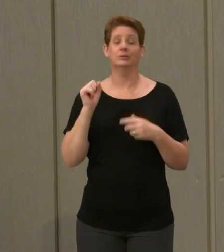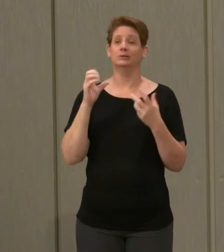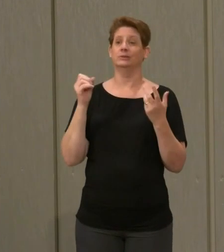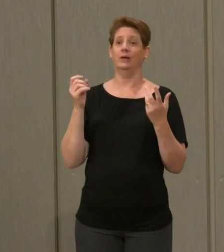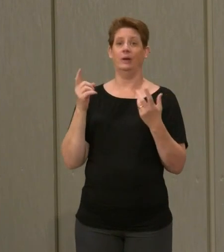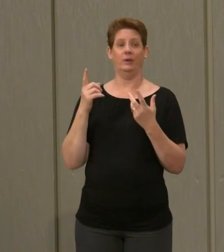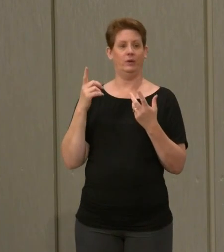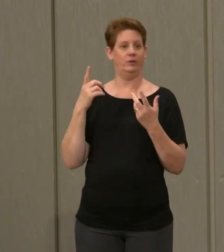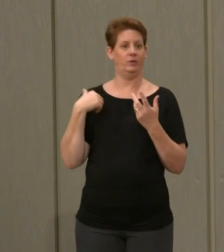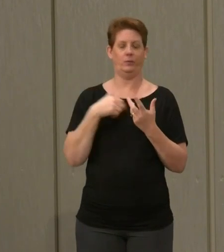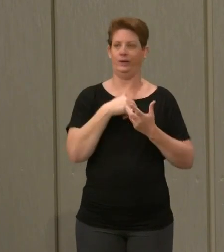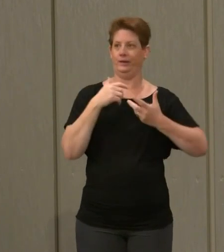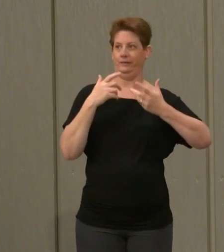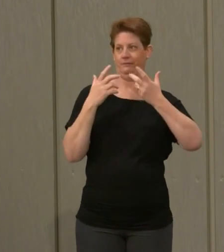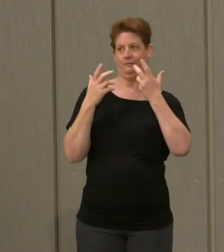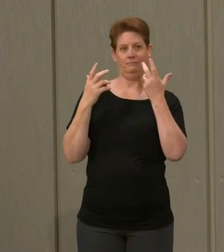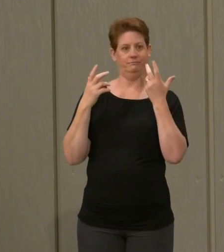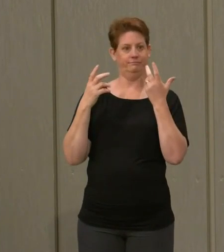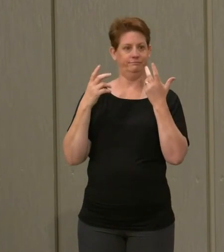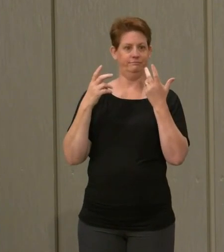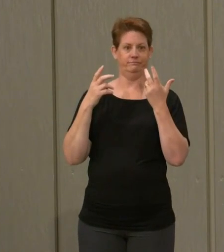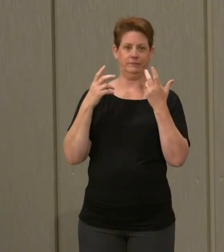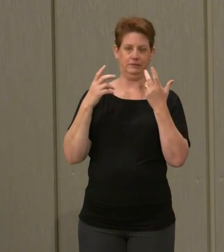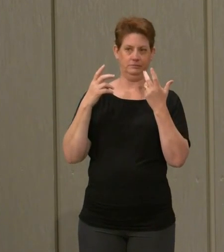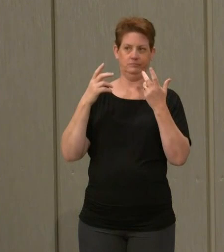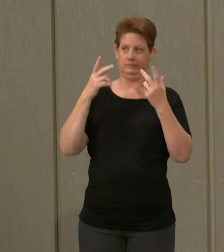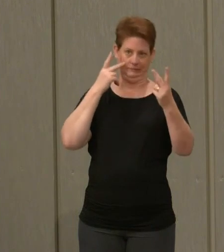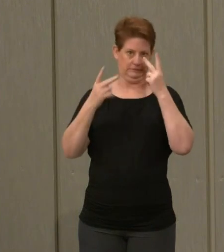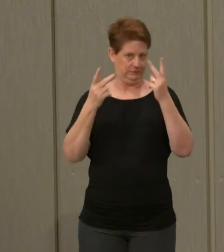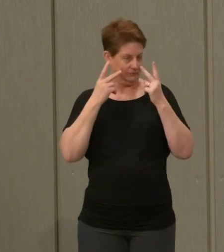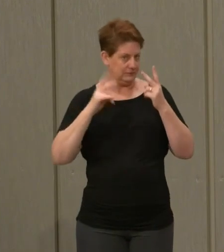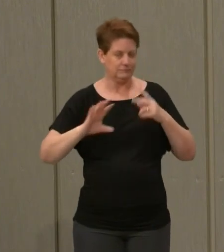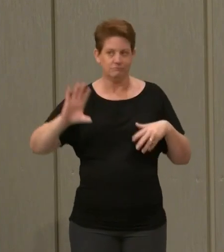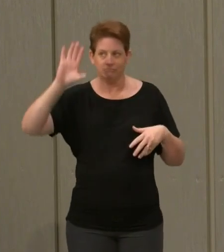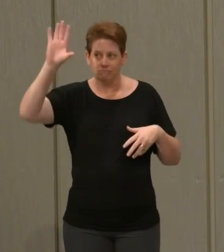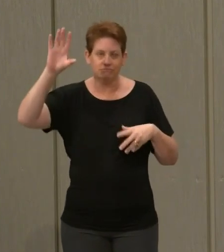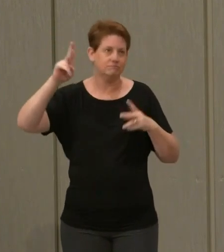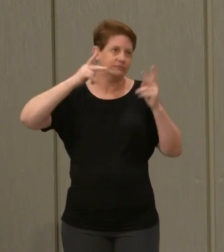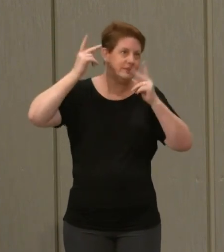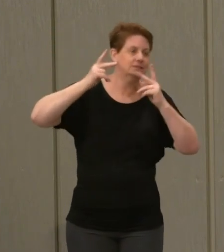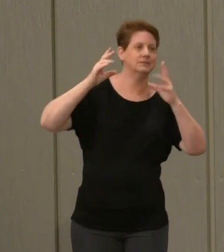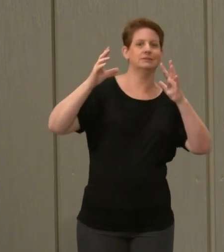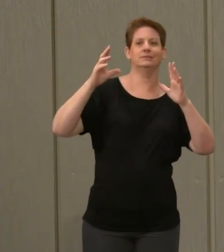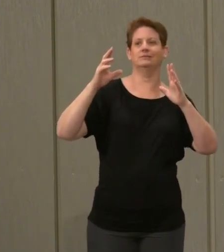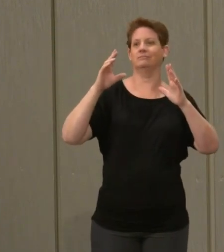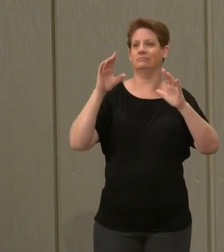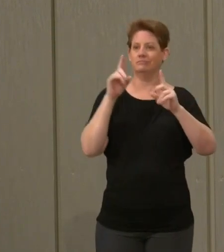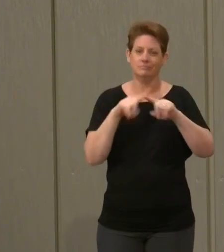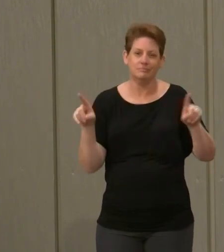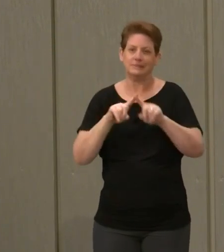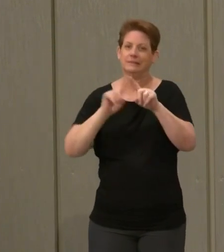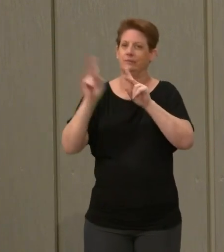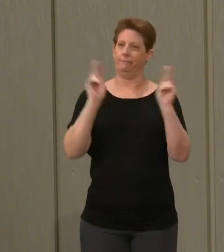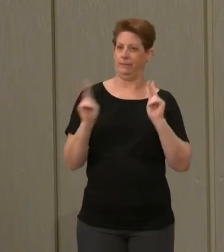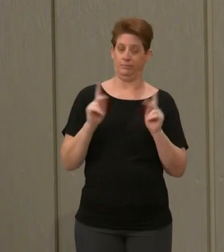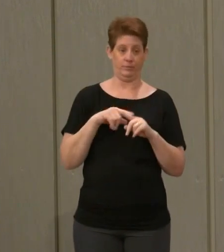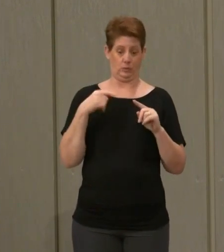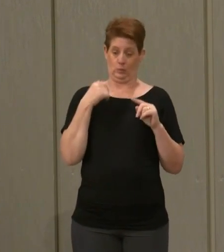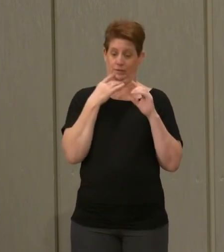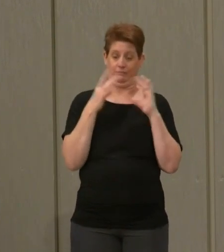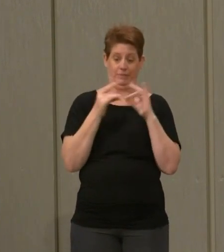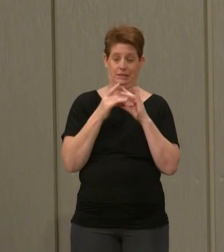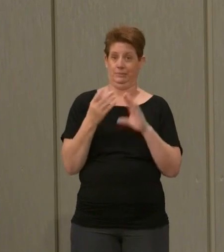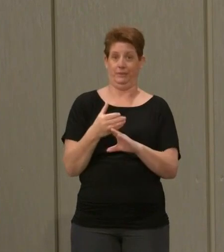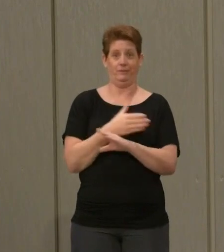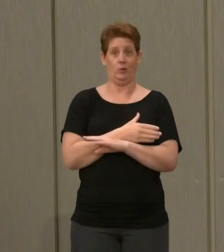with visits and attention by him as well as cabinet members. But I think we've mentioned this before. We're on the